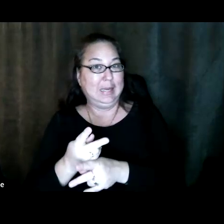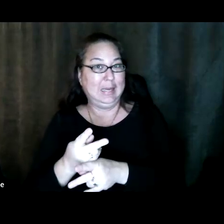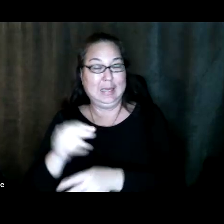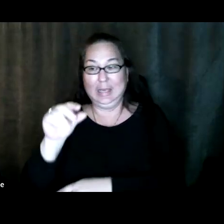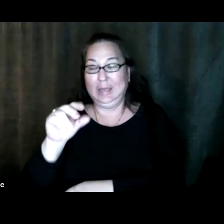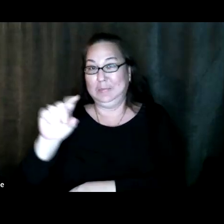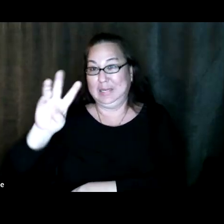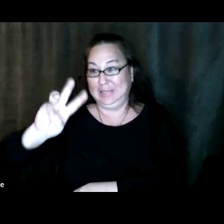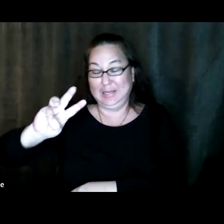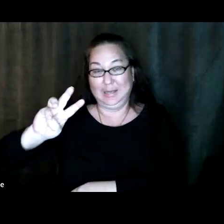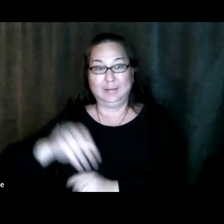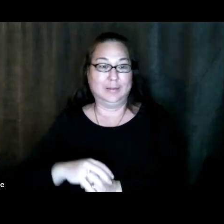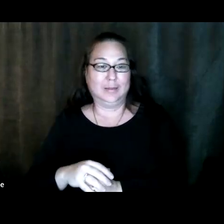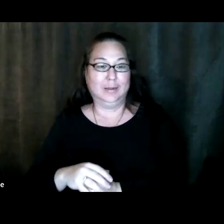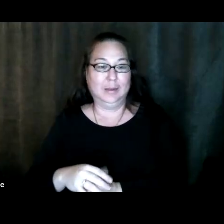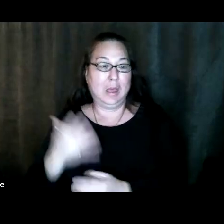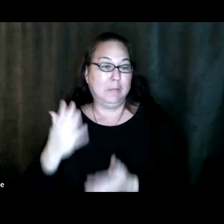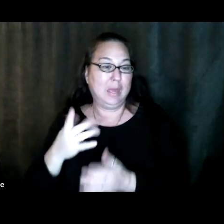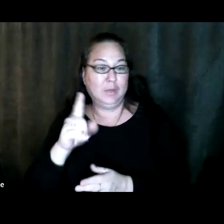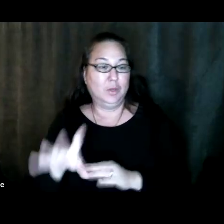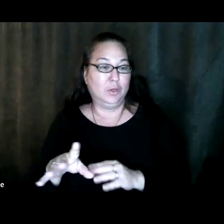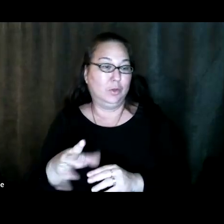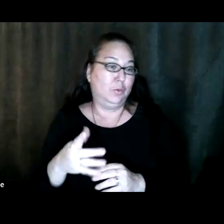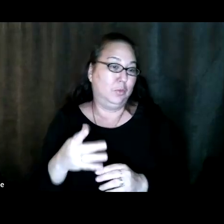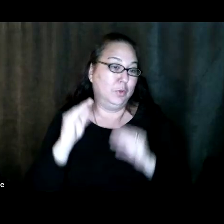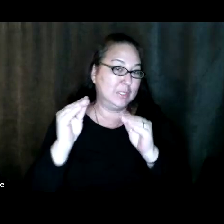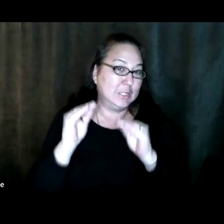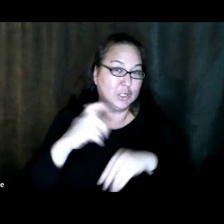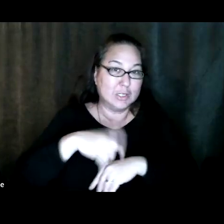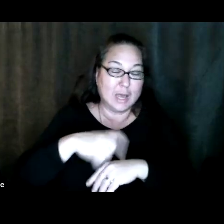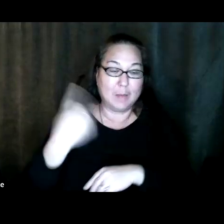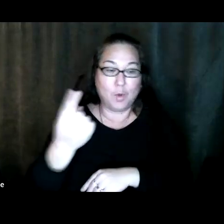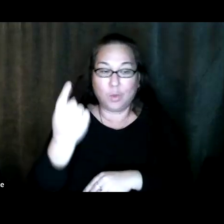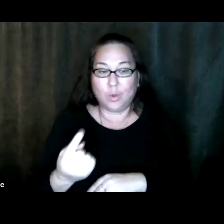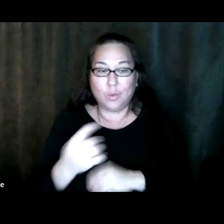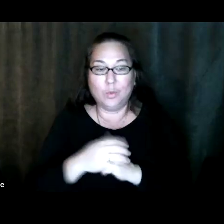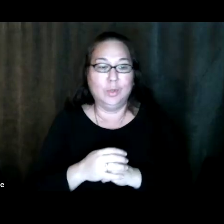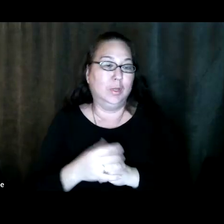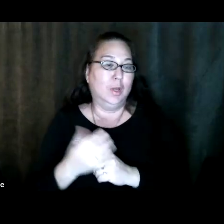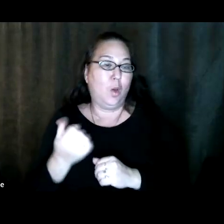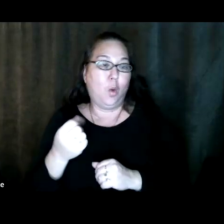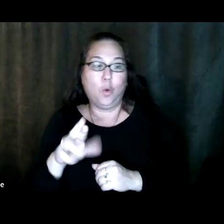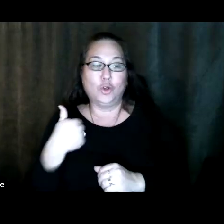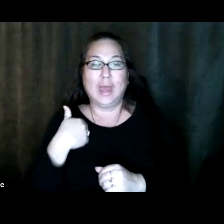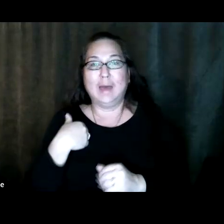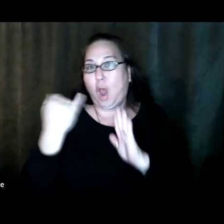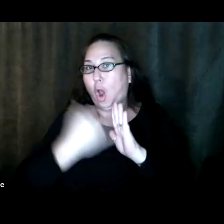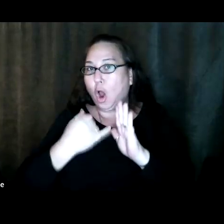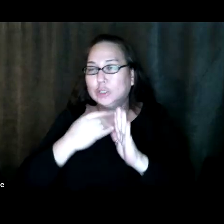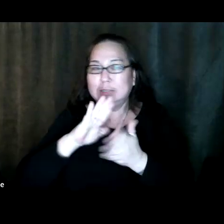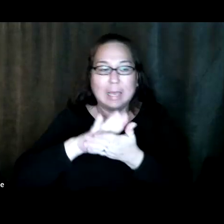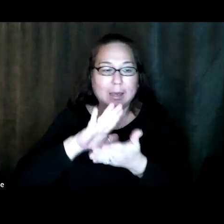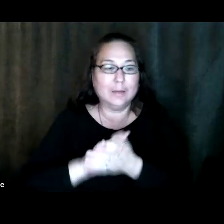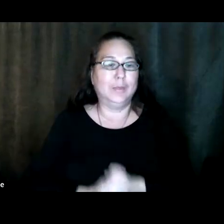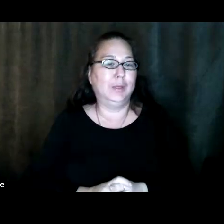if you take say an arts academy where you've got rehearsal, you just can't get kids in and out, or a heavy STEM